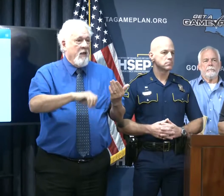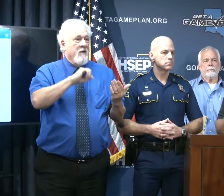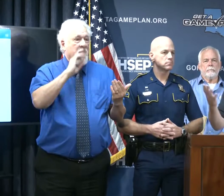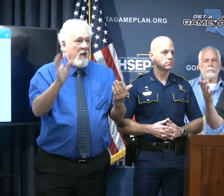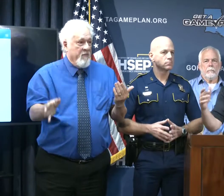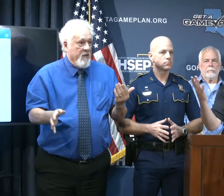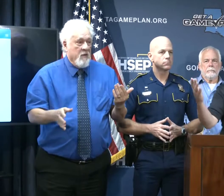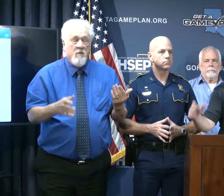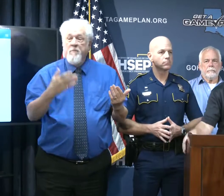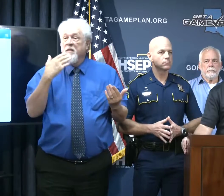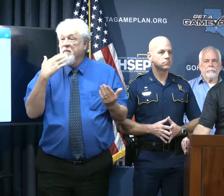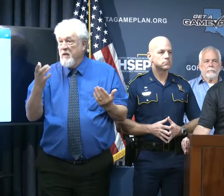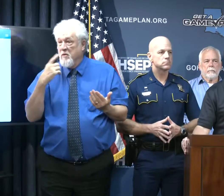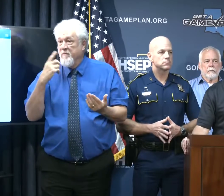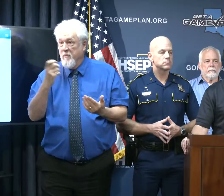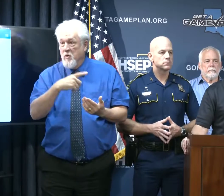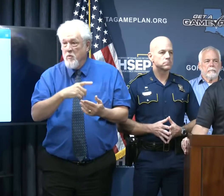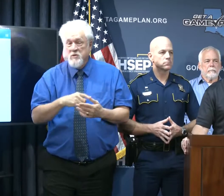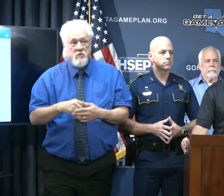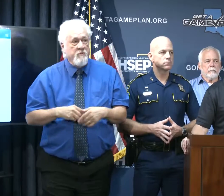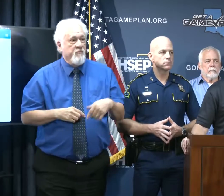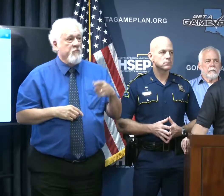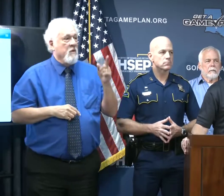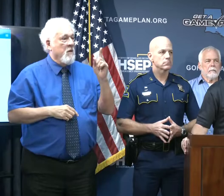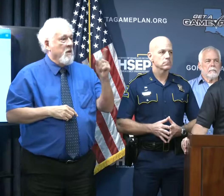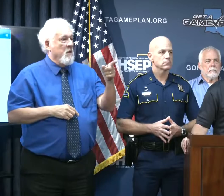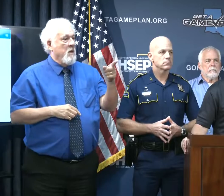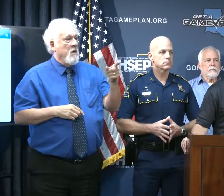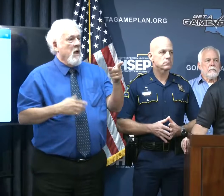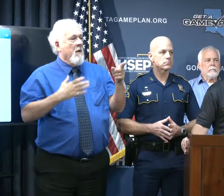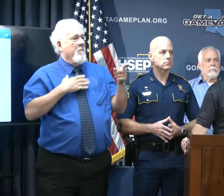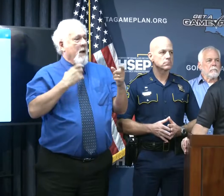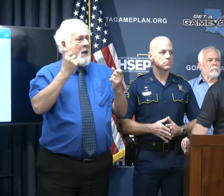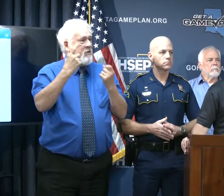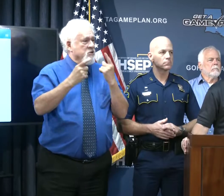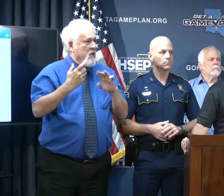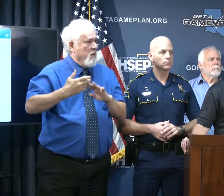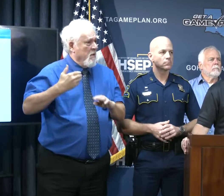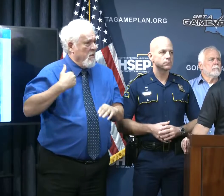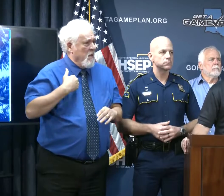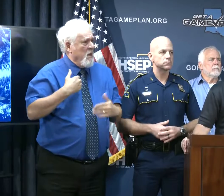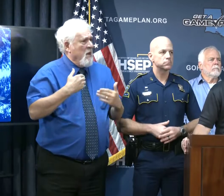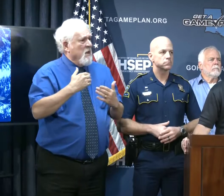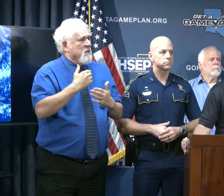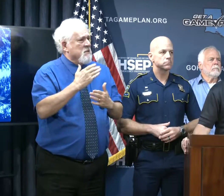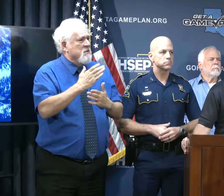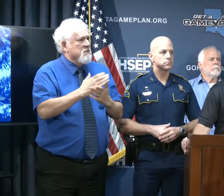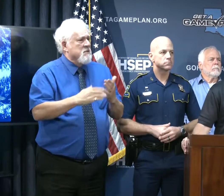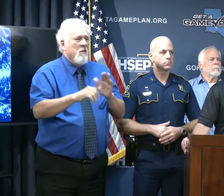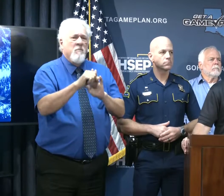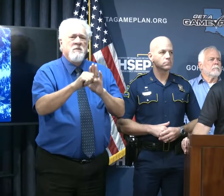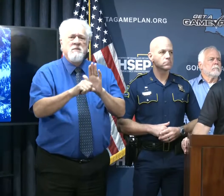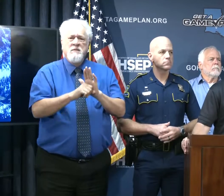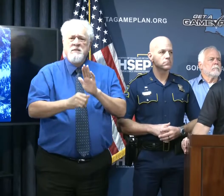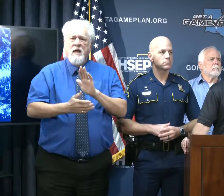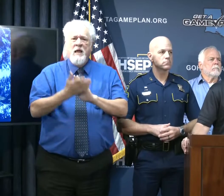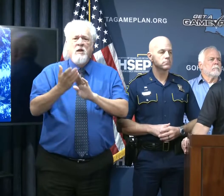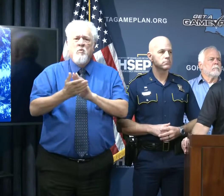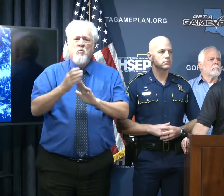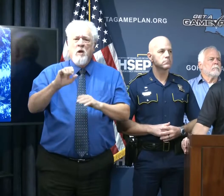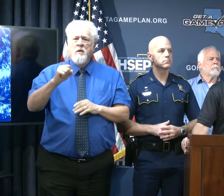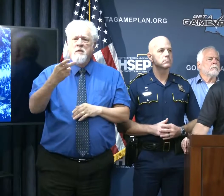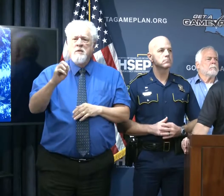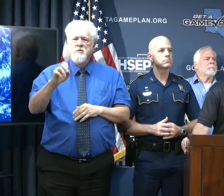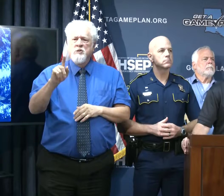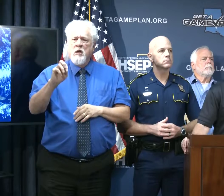nothing. So thank you for your question. Governor, yeah, Pike. It's my understanding that in the past there have been some state-run shelters, especially for